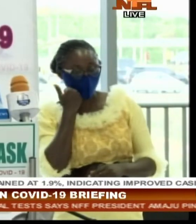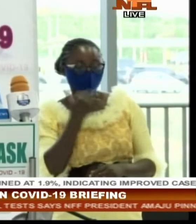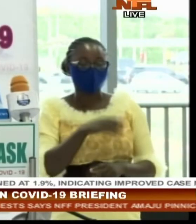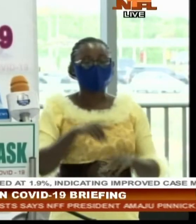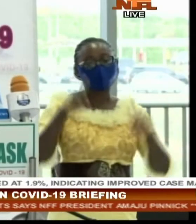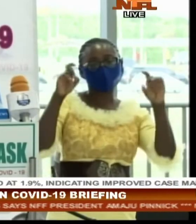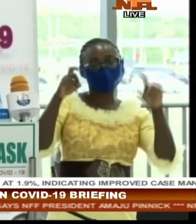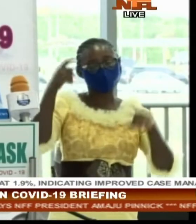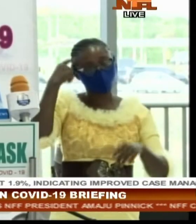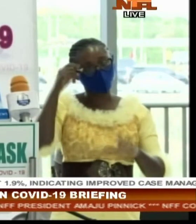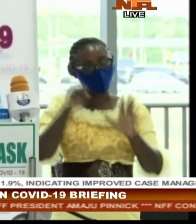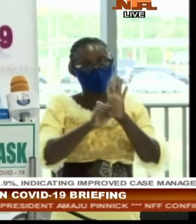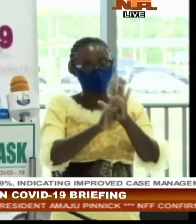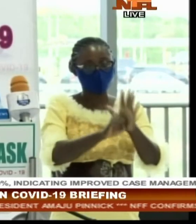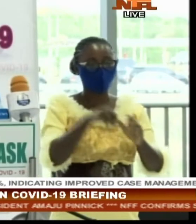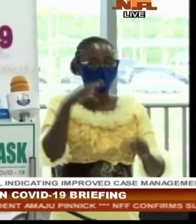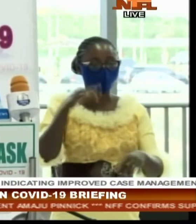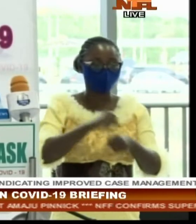for symptoms of COVID-19.